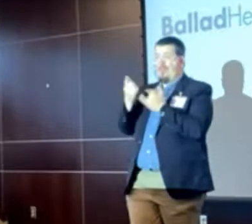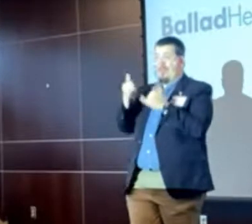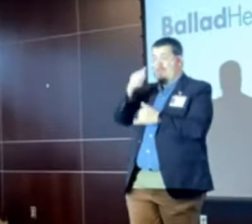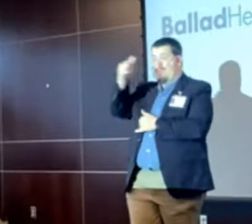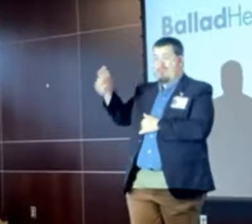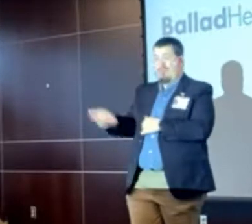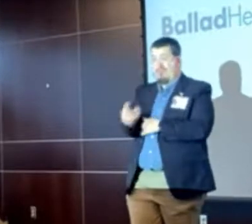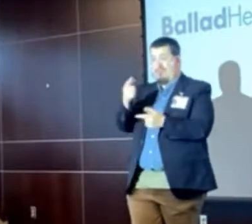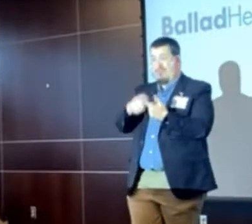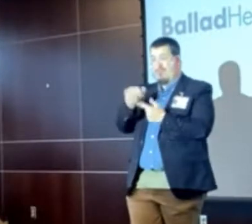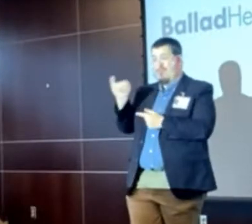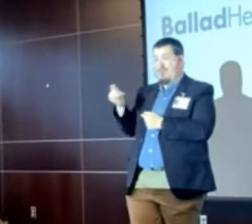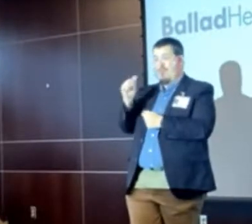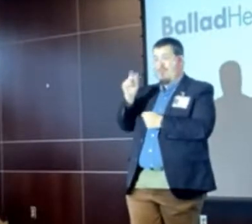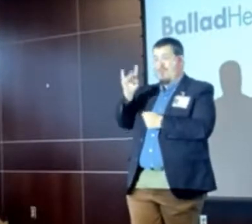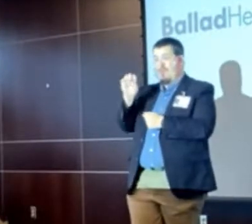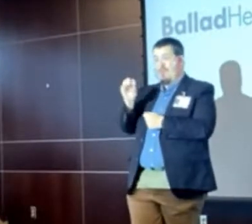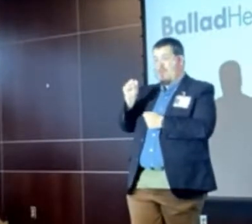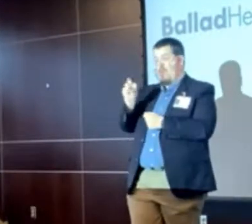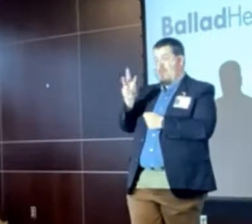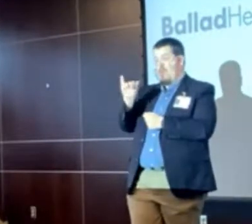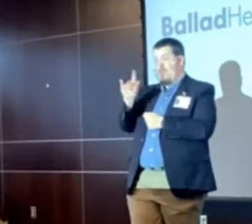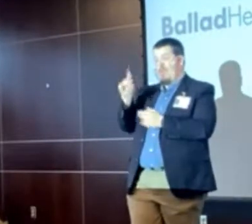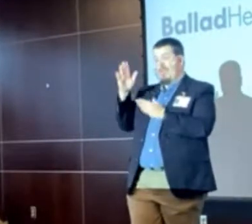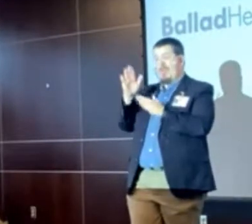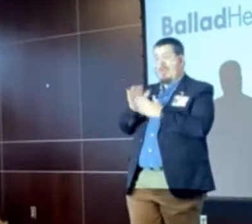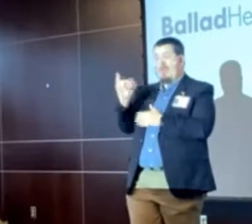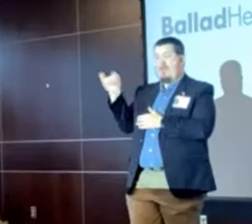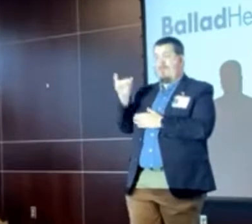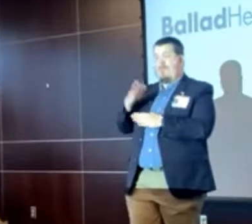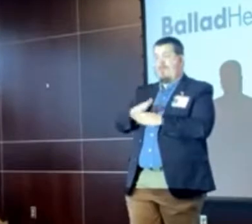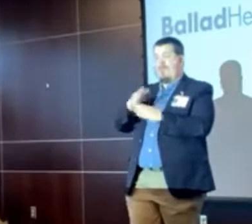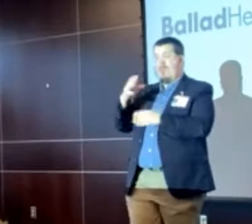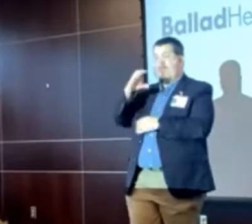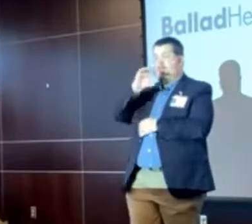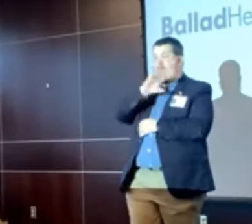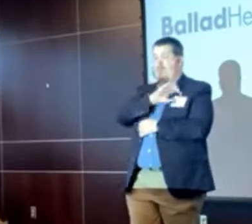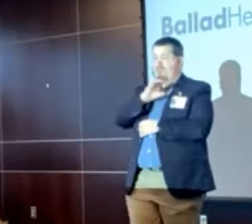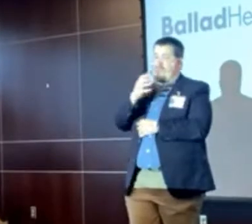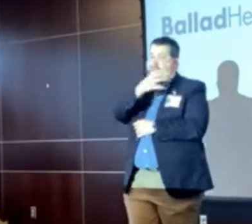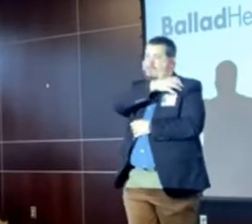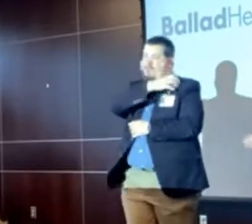this time turn it over to Jamie Swift, our Chief Infection Prevention Officer. Jamie, thank you.